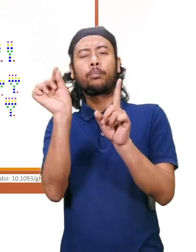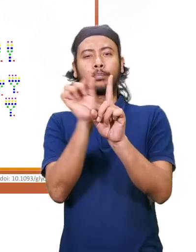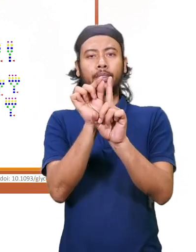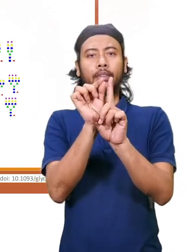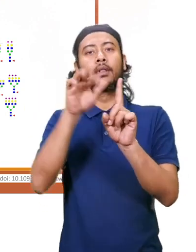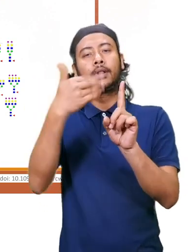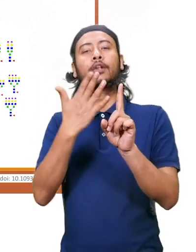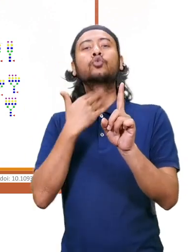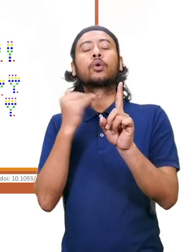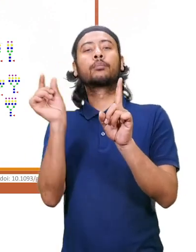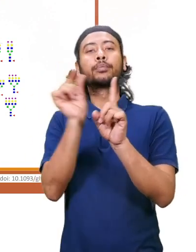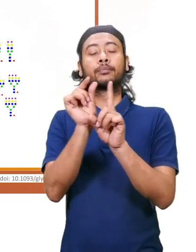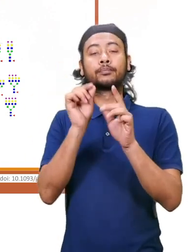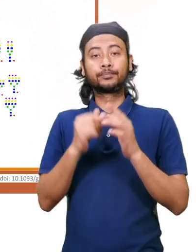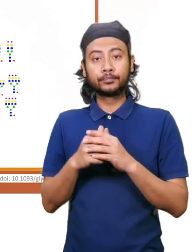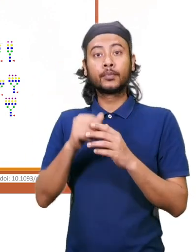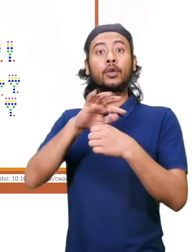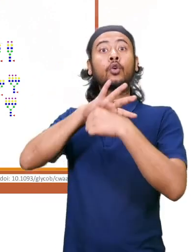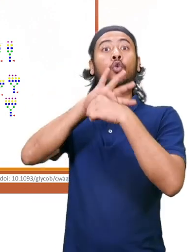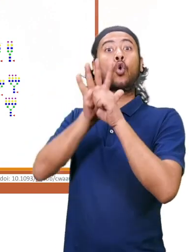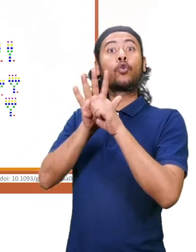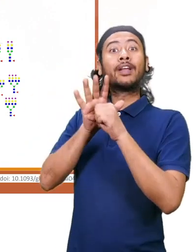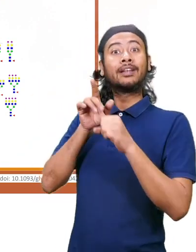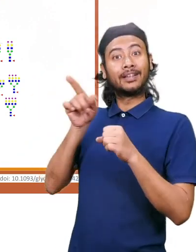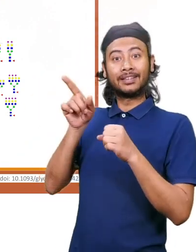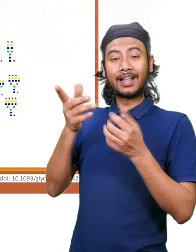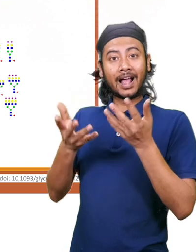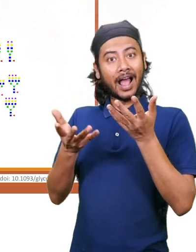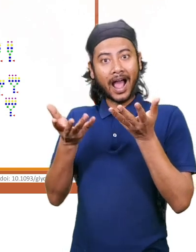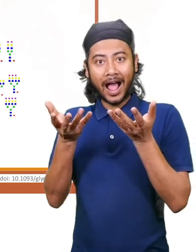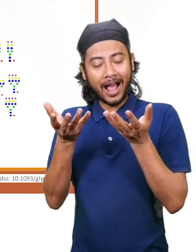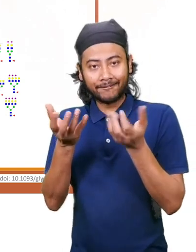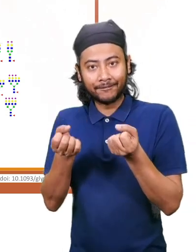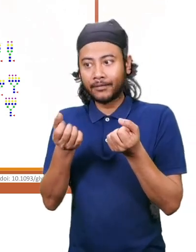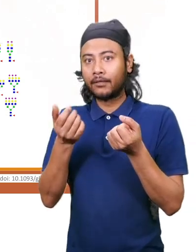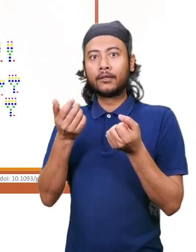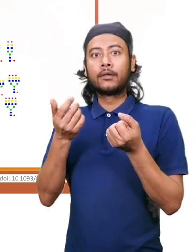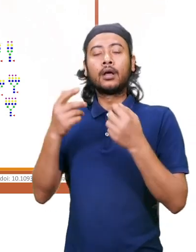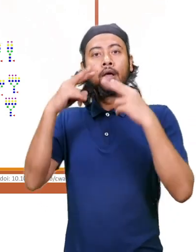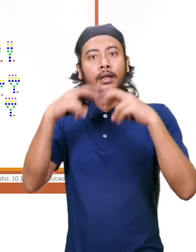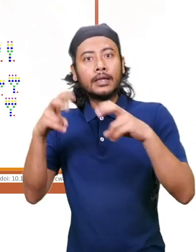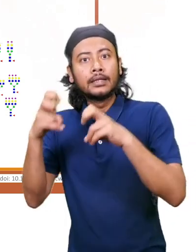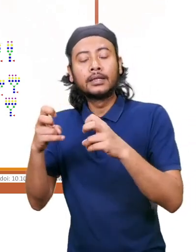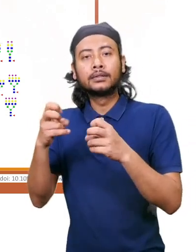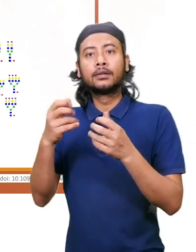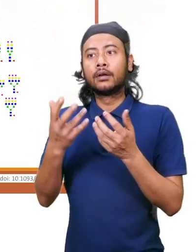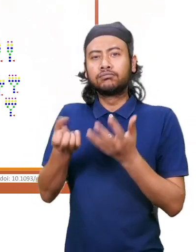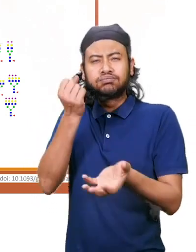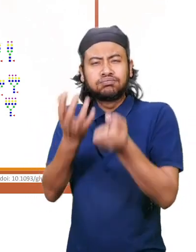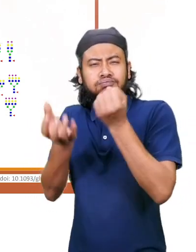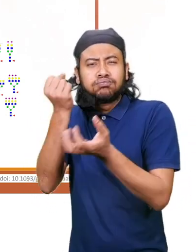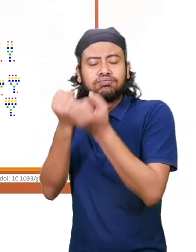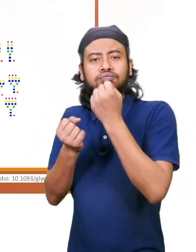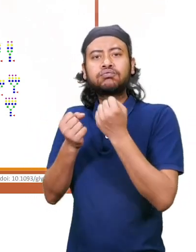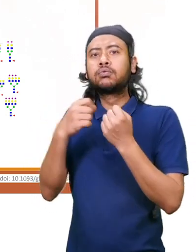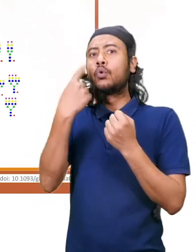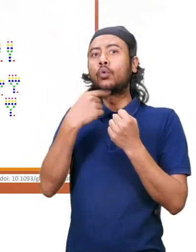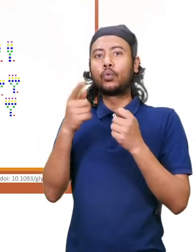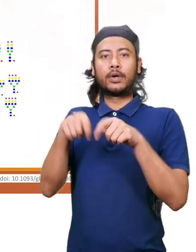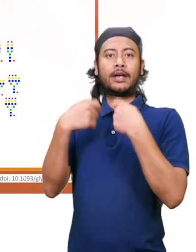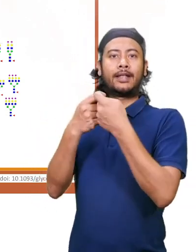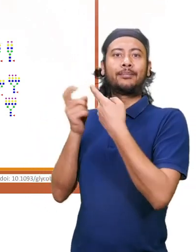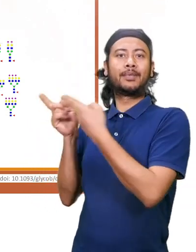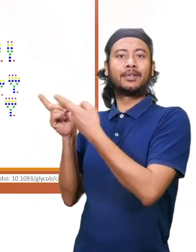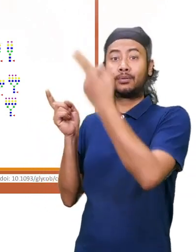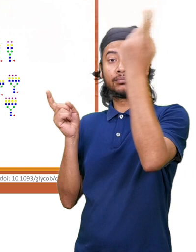to report this glycosylation on SARS-CoV-2 in early 2020, particularly the O glycosylation, which